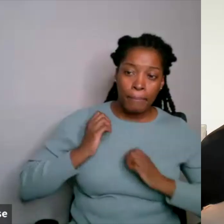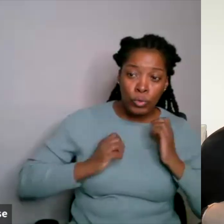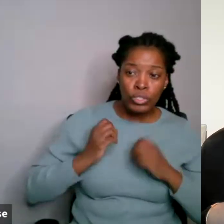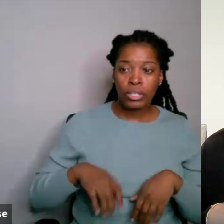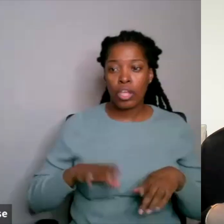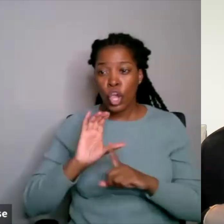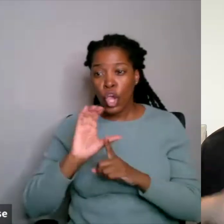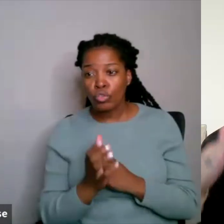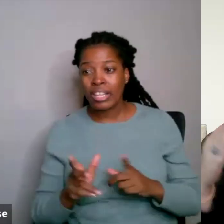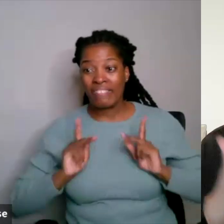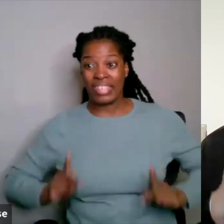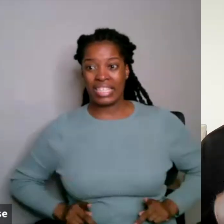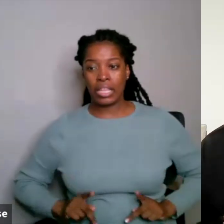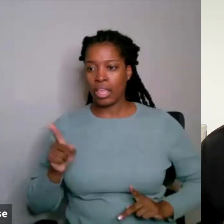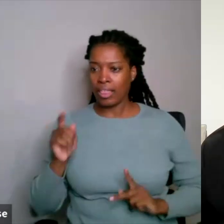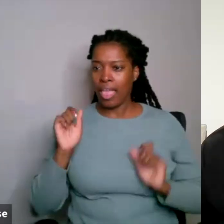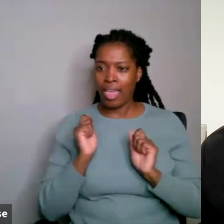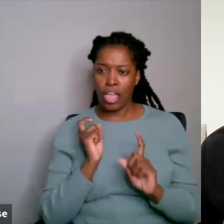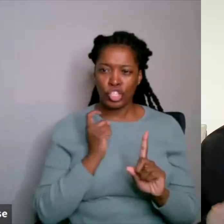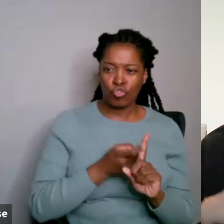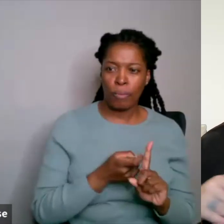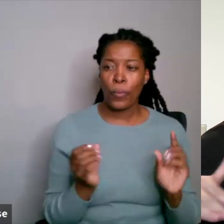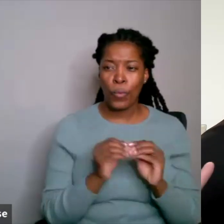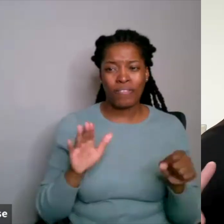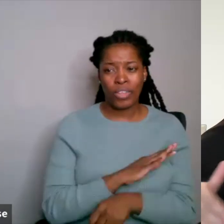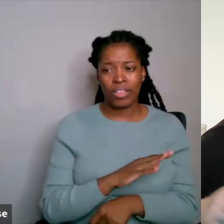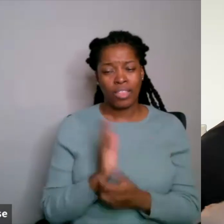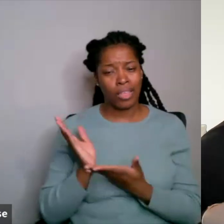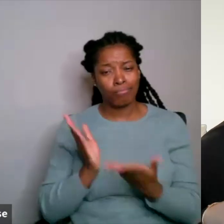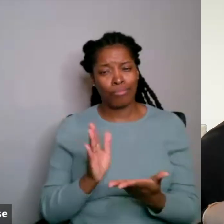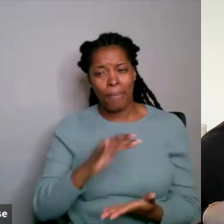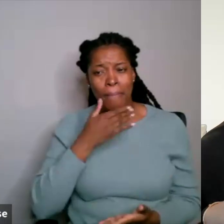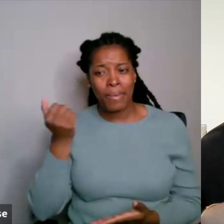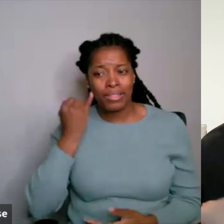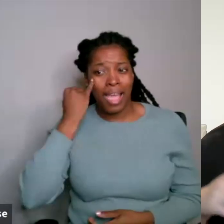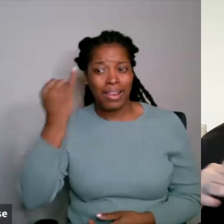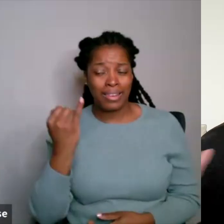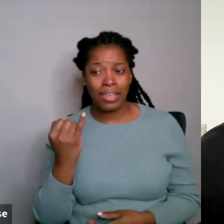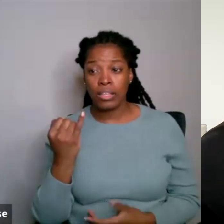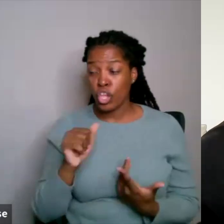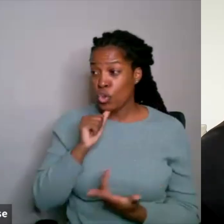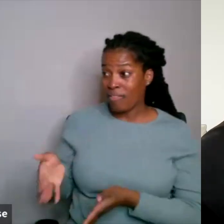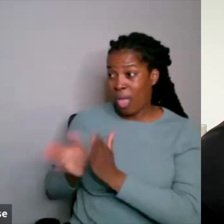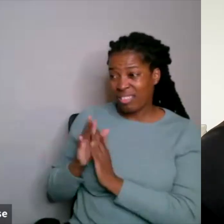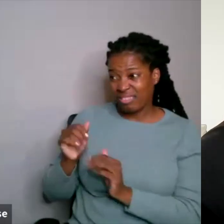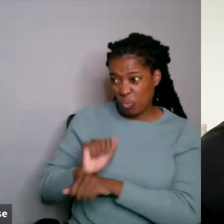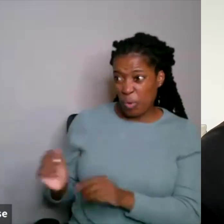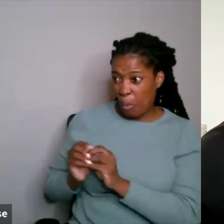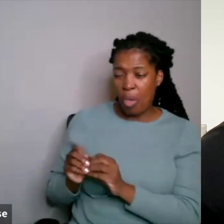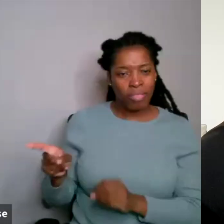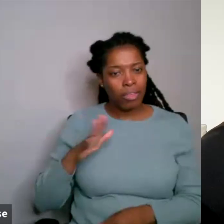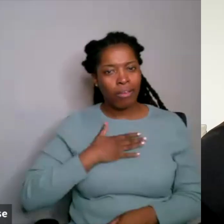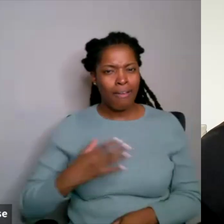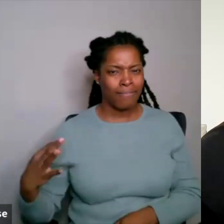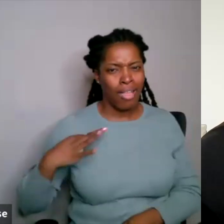more fully. They bring their best ideas forward. You don't have to ask them to work more. They will gladly volunteer to put